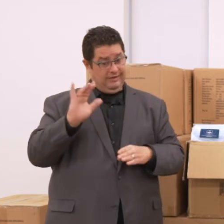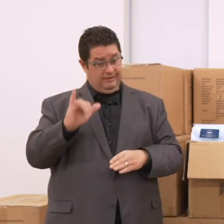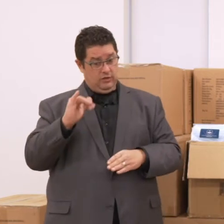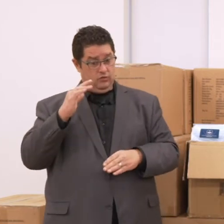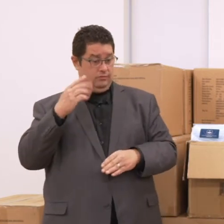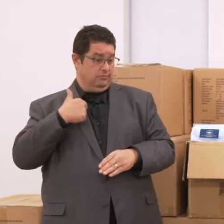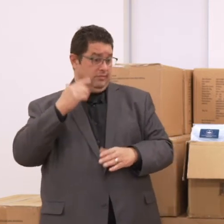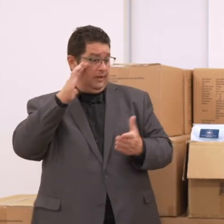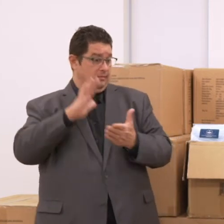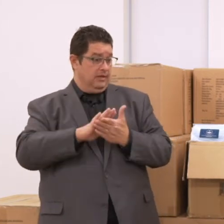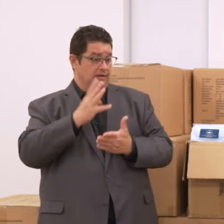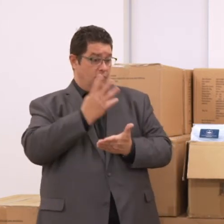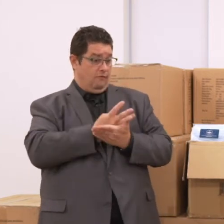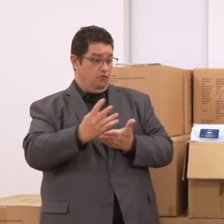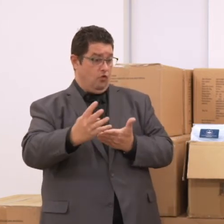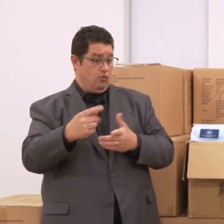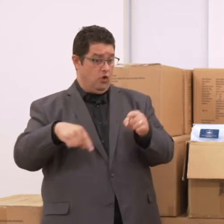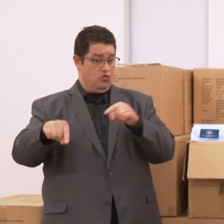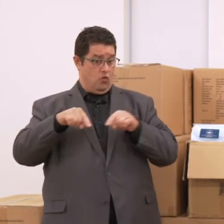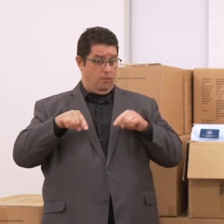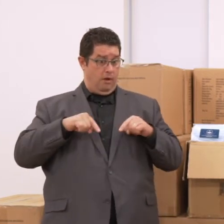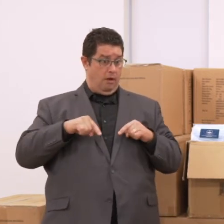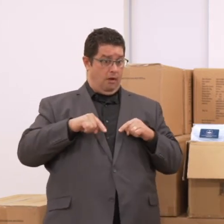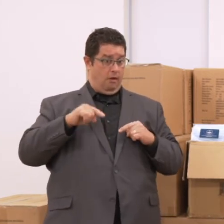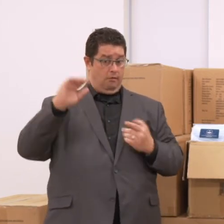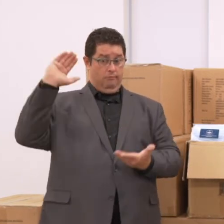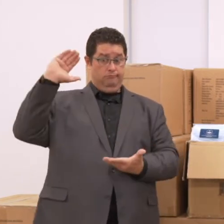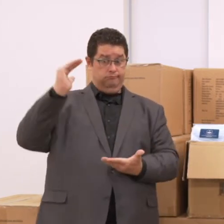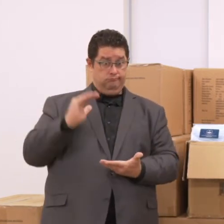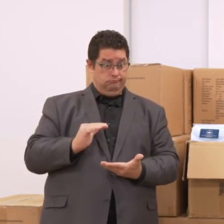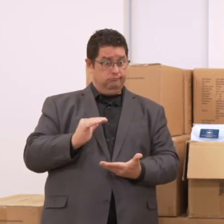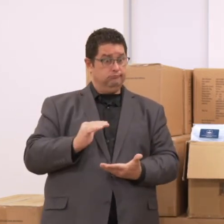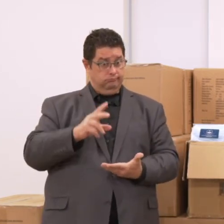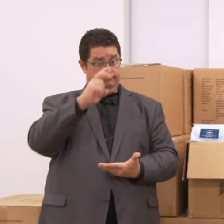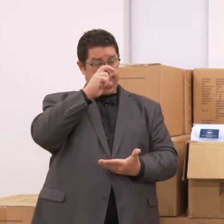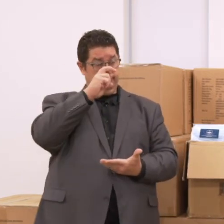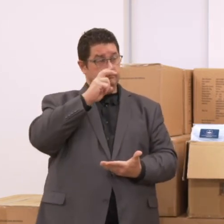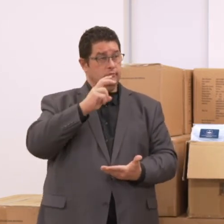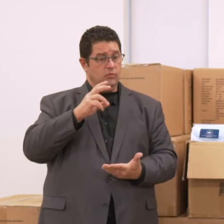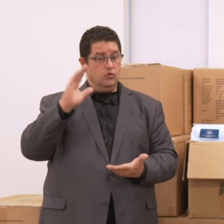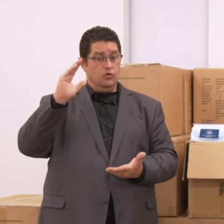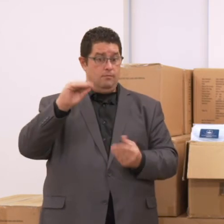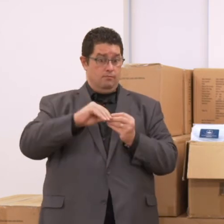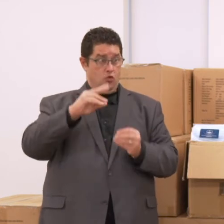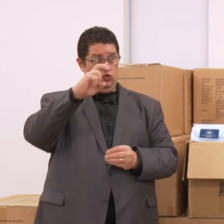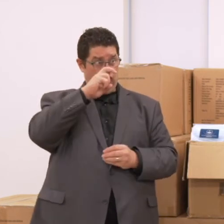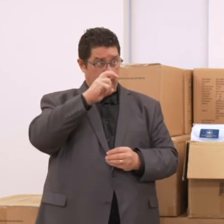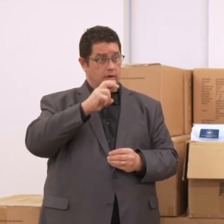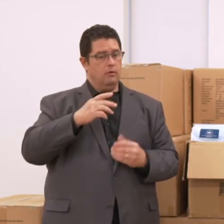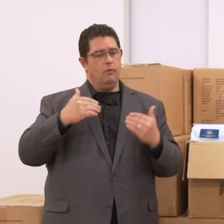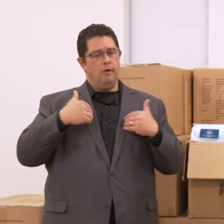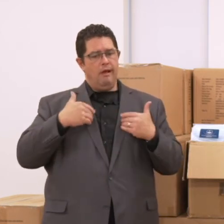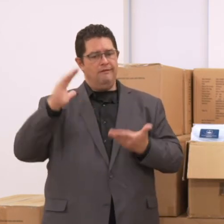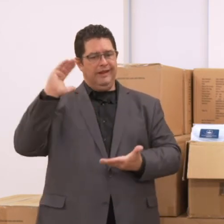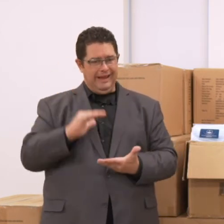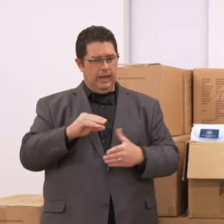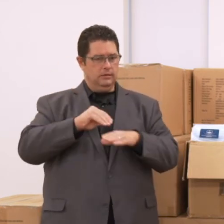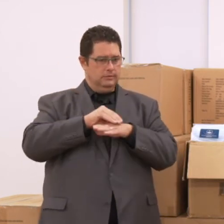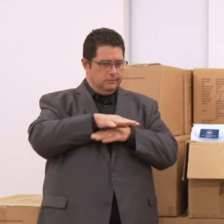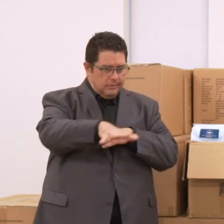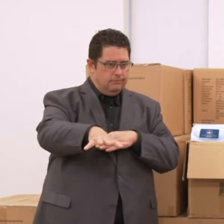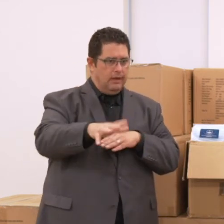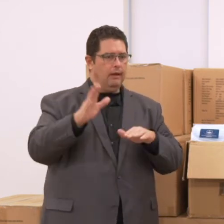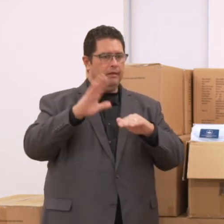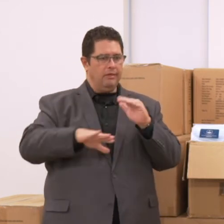of our guidelines partially to where we were in mid-June will have less of an impact than a more significant shutdown than